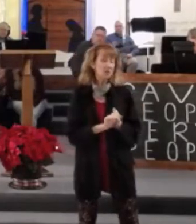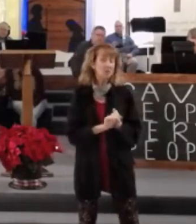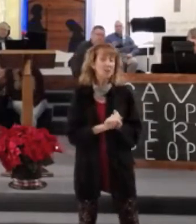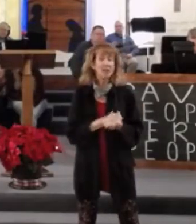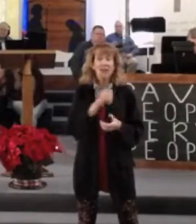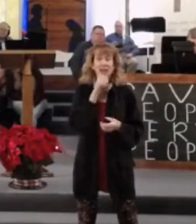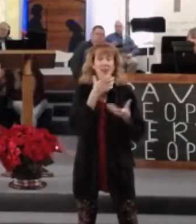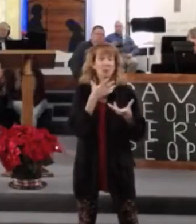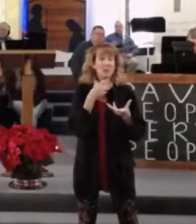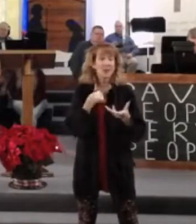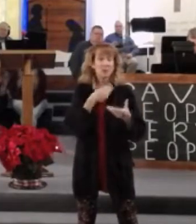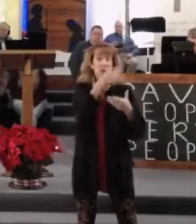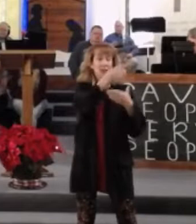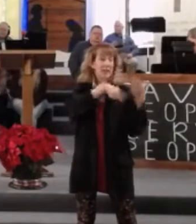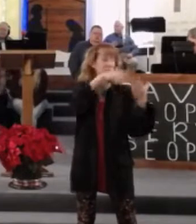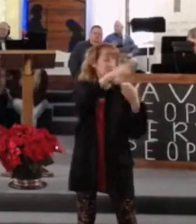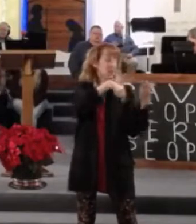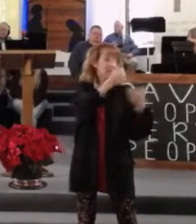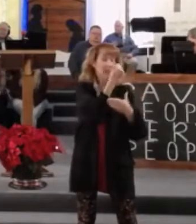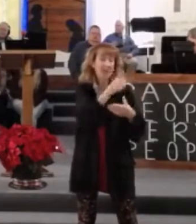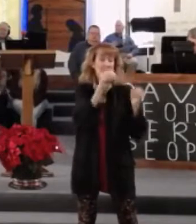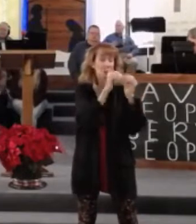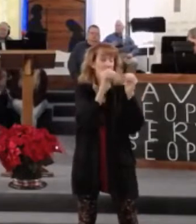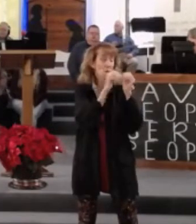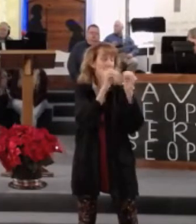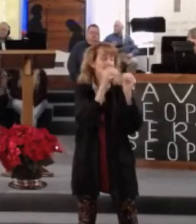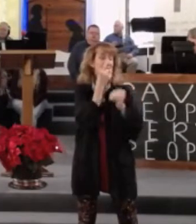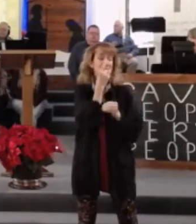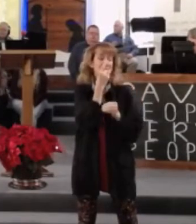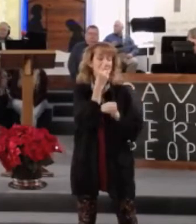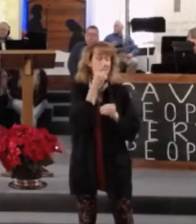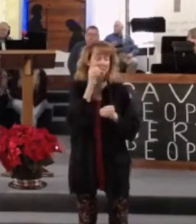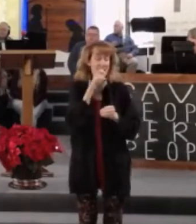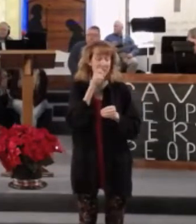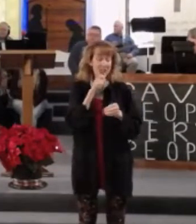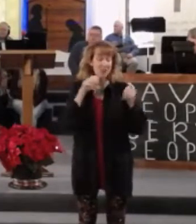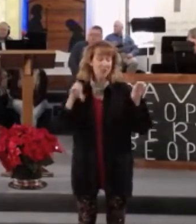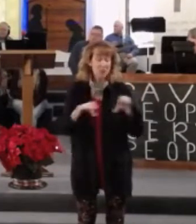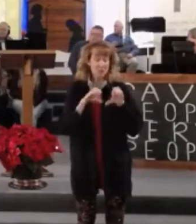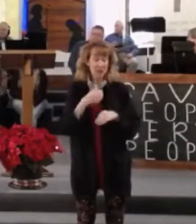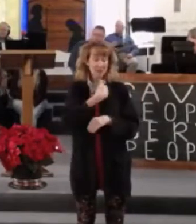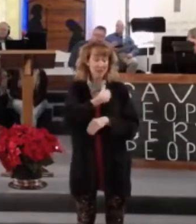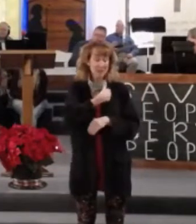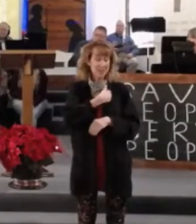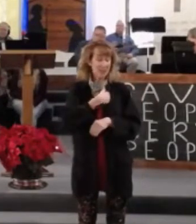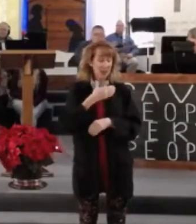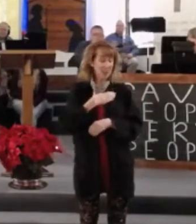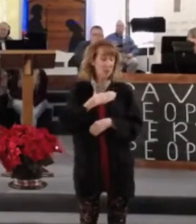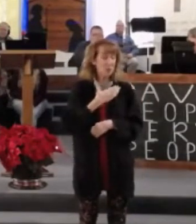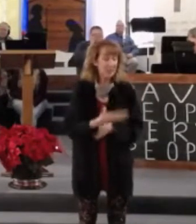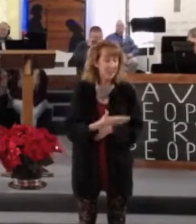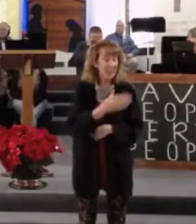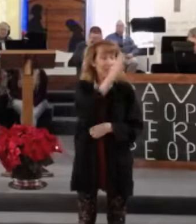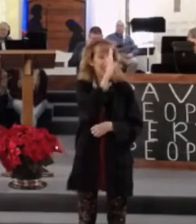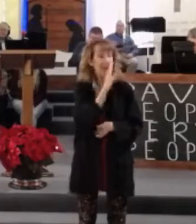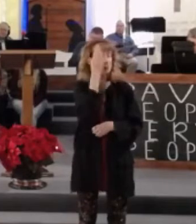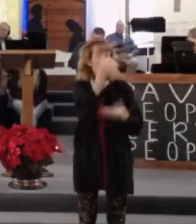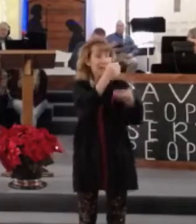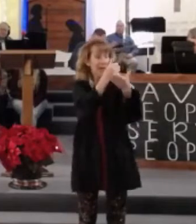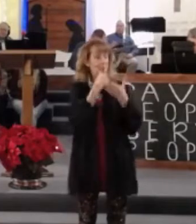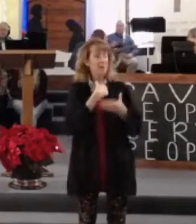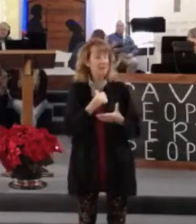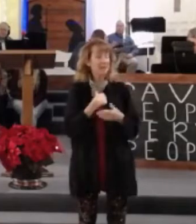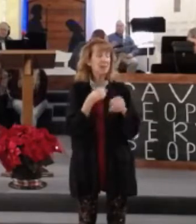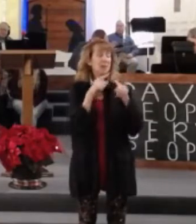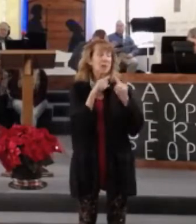I don't want to have to cancel any more dinners. If I have to do it all by myself, I will, because God will help me do it.